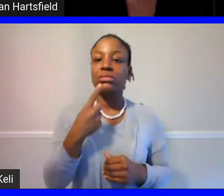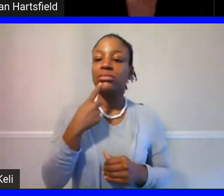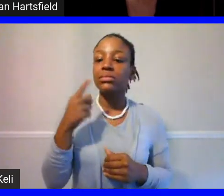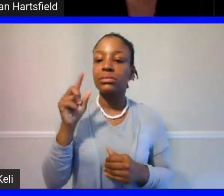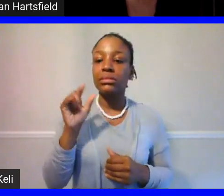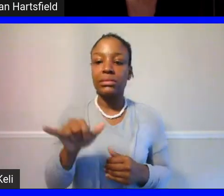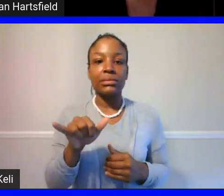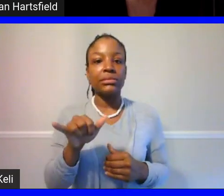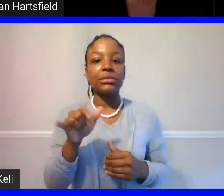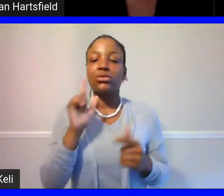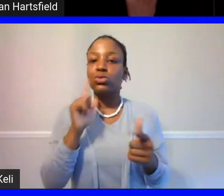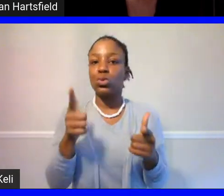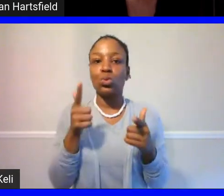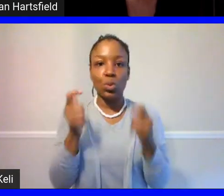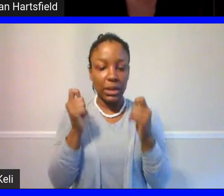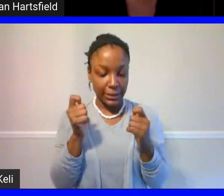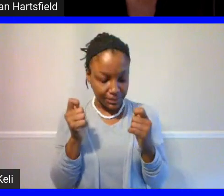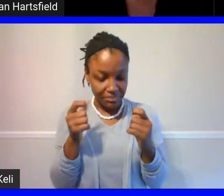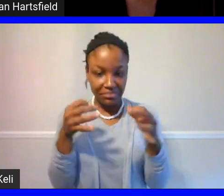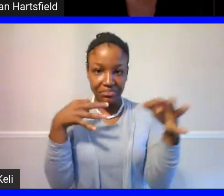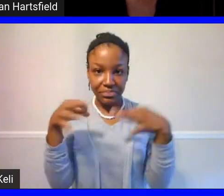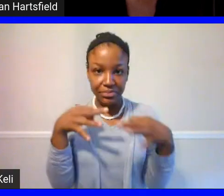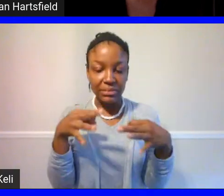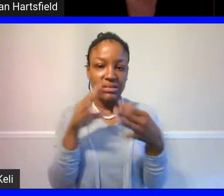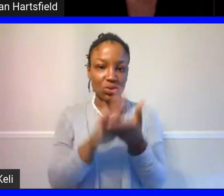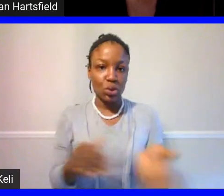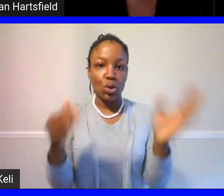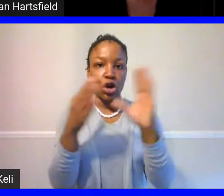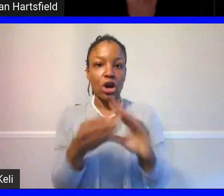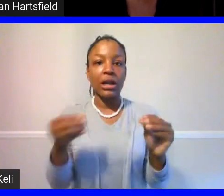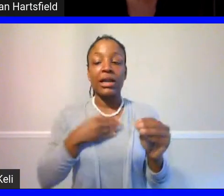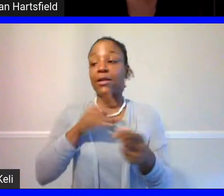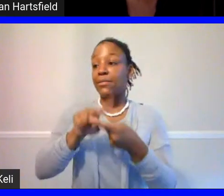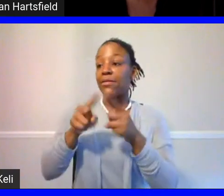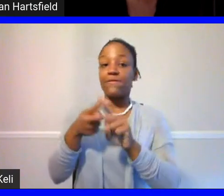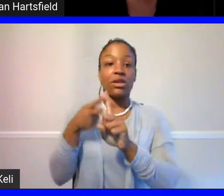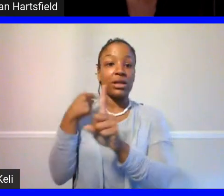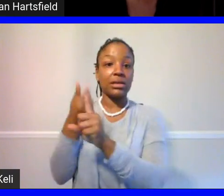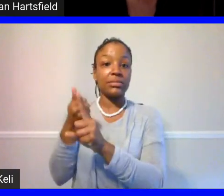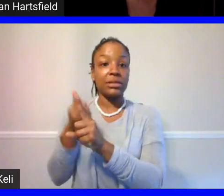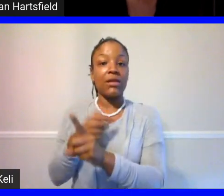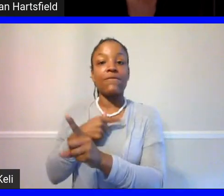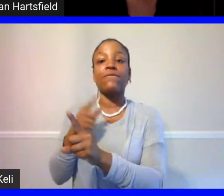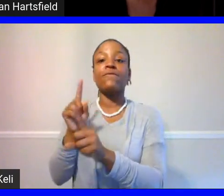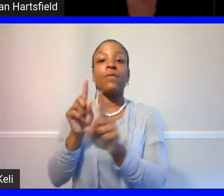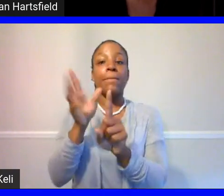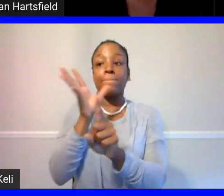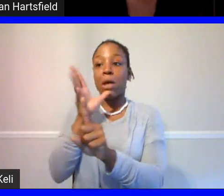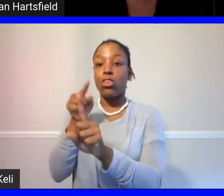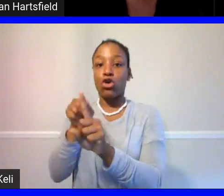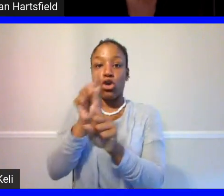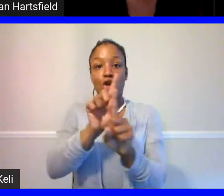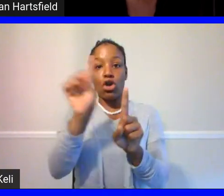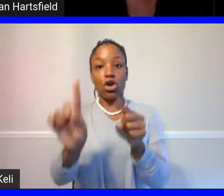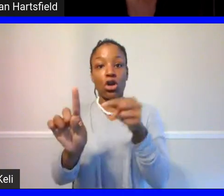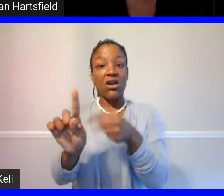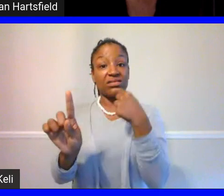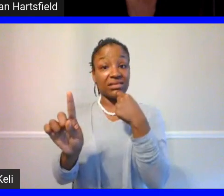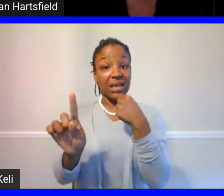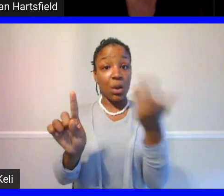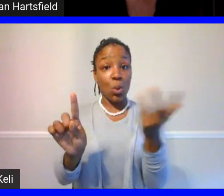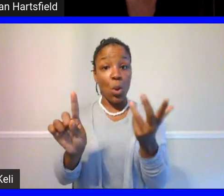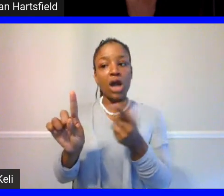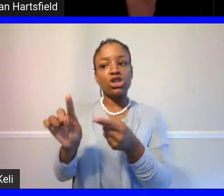just very quickly, a friend of mine, his mother said she had a dream that she was collaborating with an artist, and